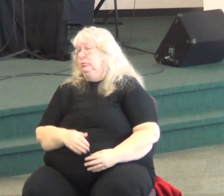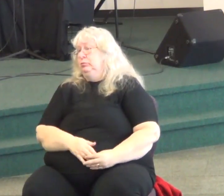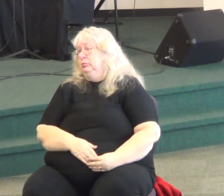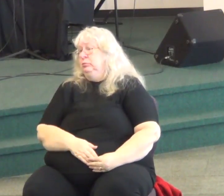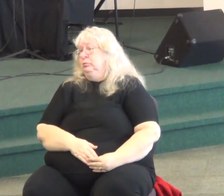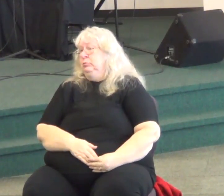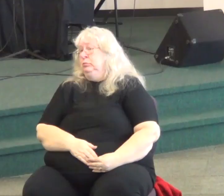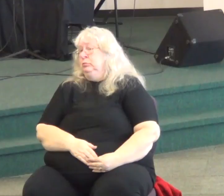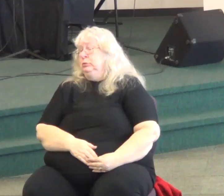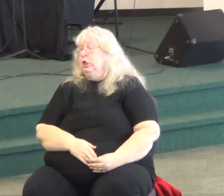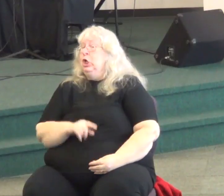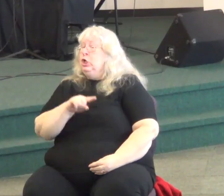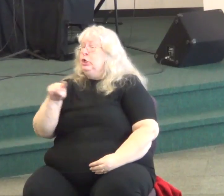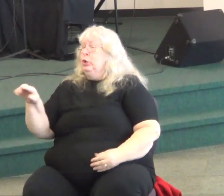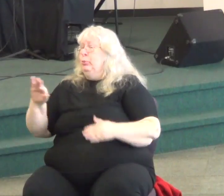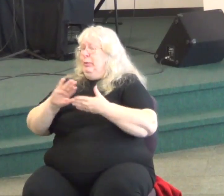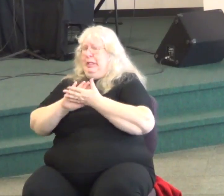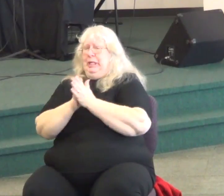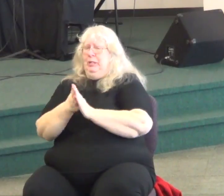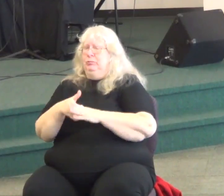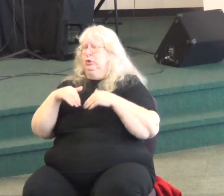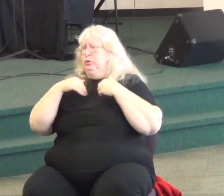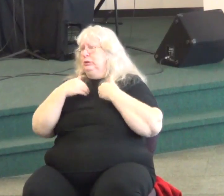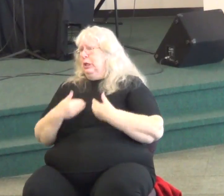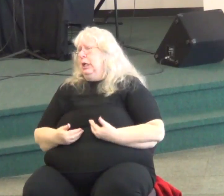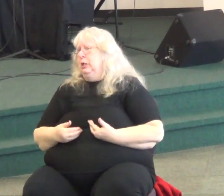You'll get so tired, you'll just fall down and faint.